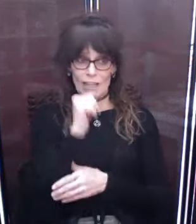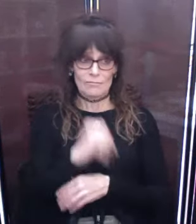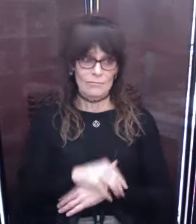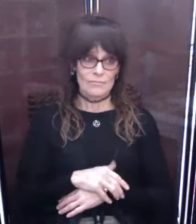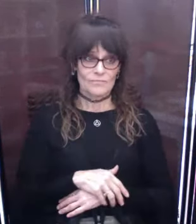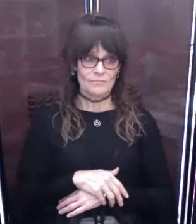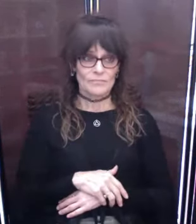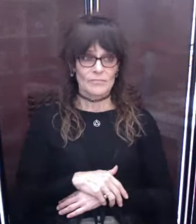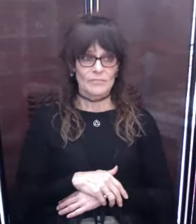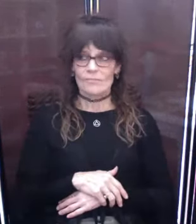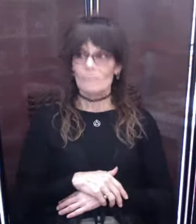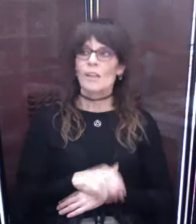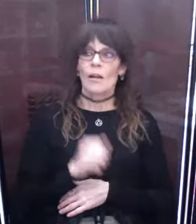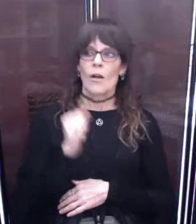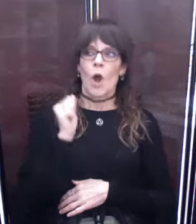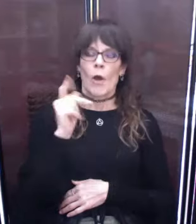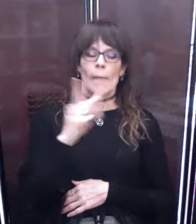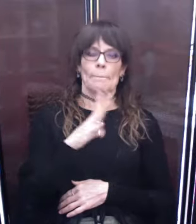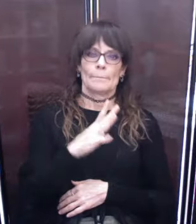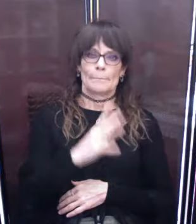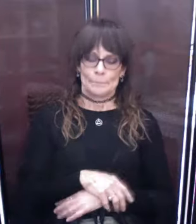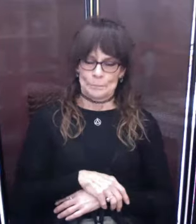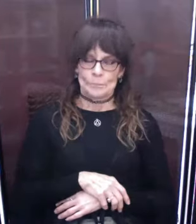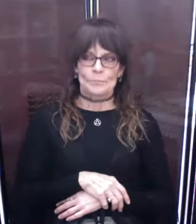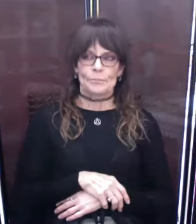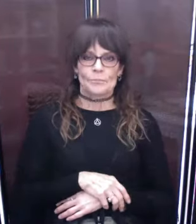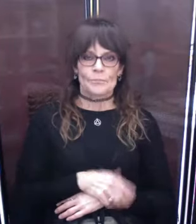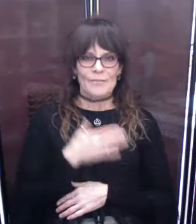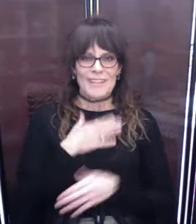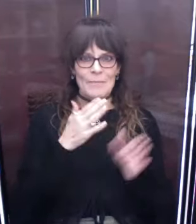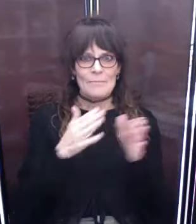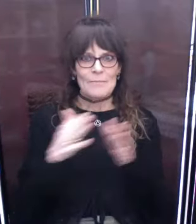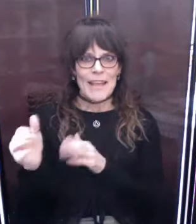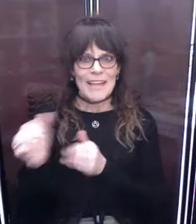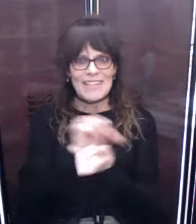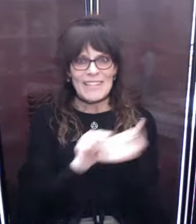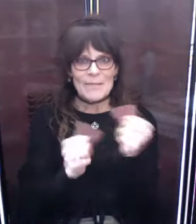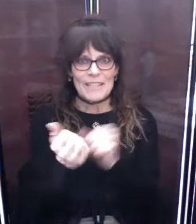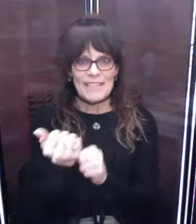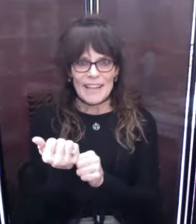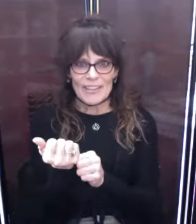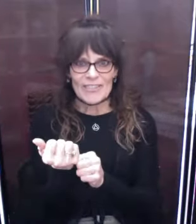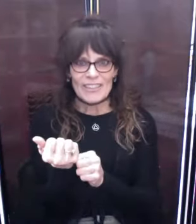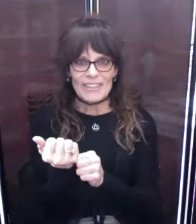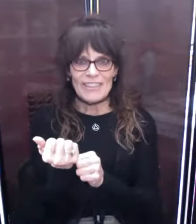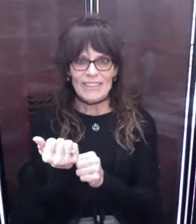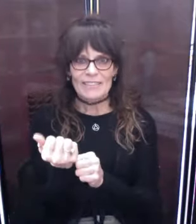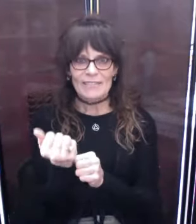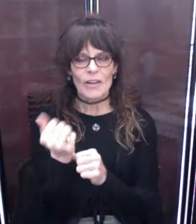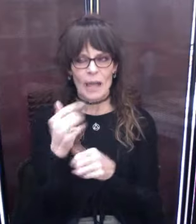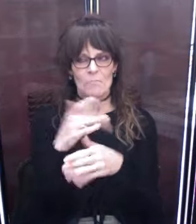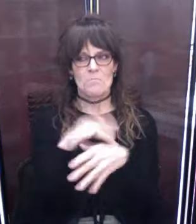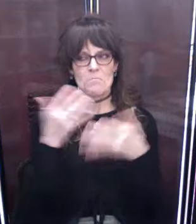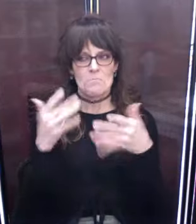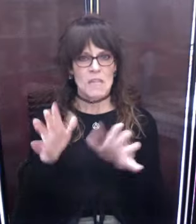I said, all right. And my plan to kill myself had been to go to this meeting, which was on the other side of the Hudson